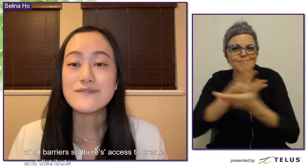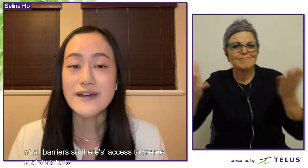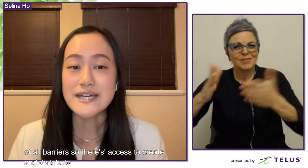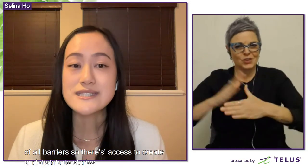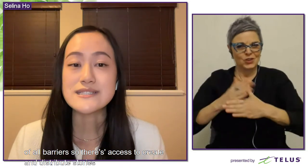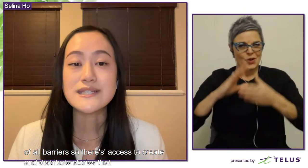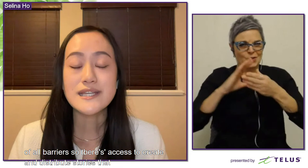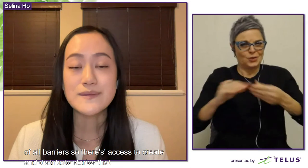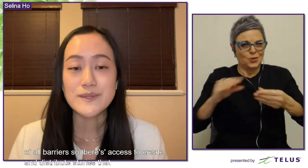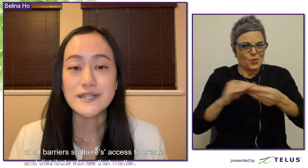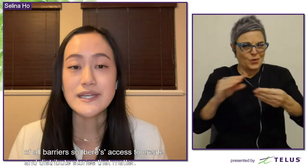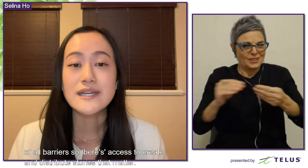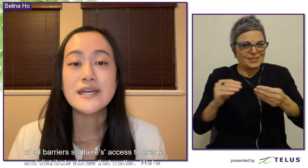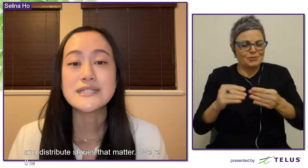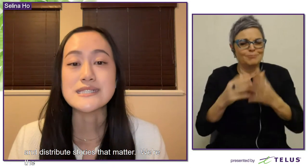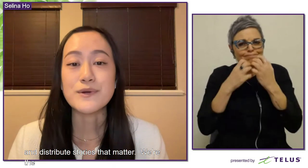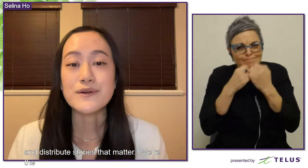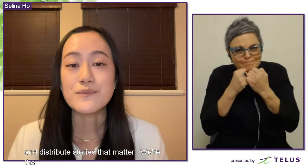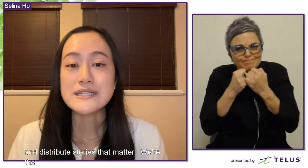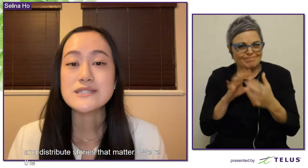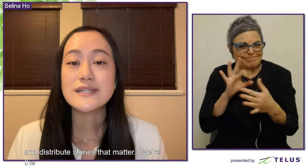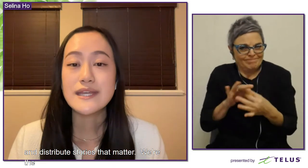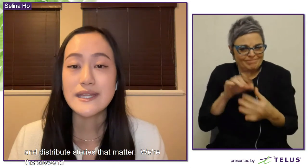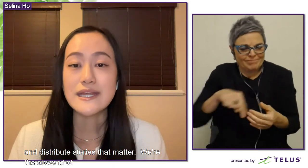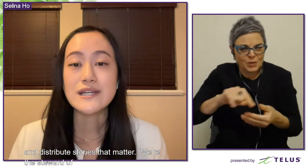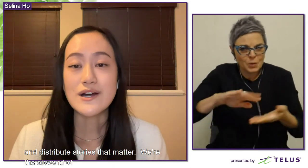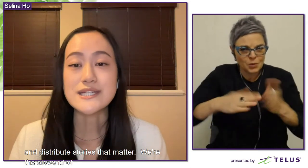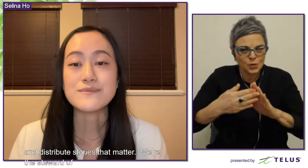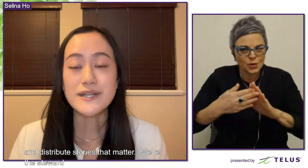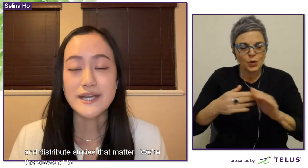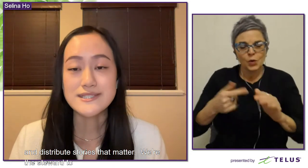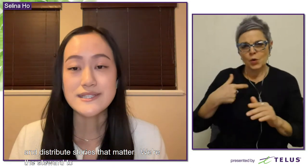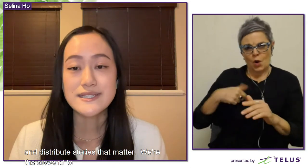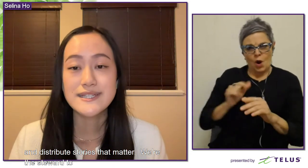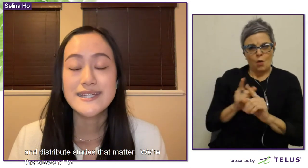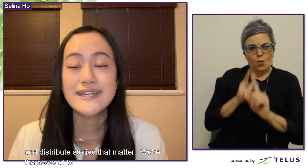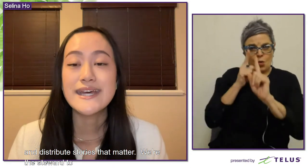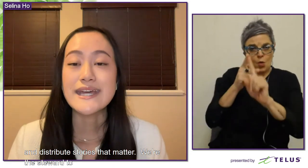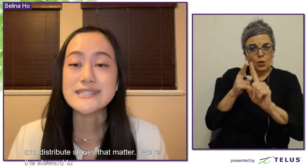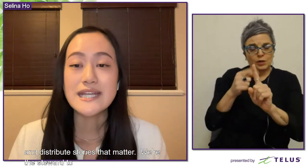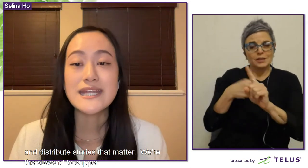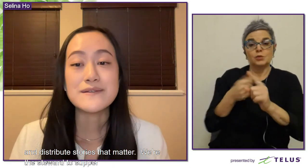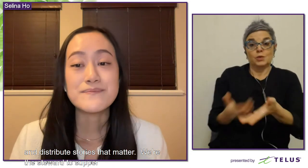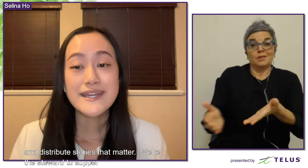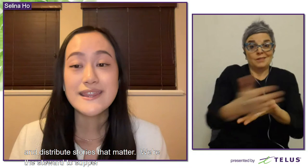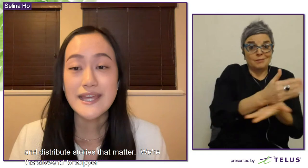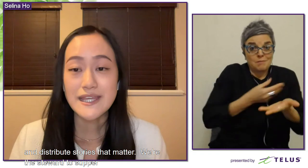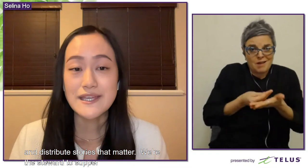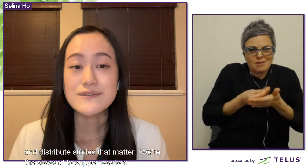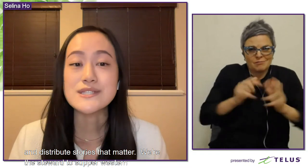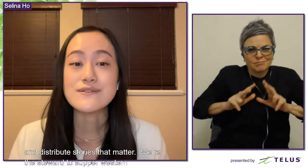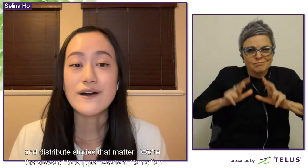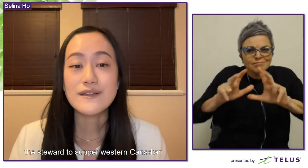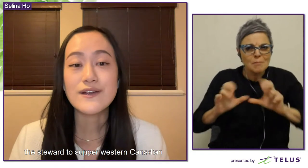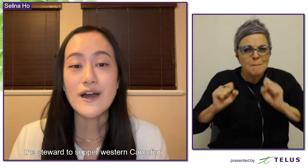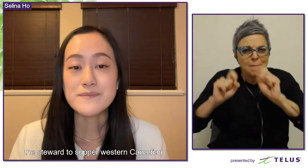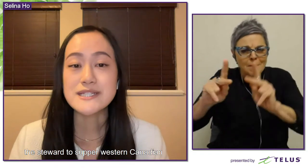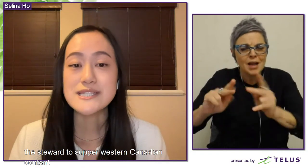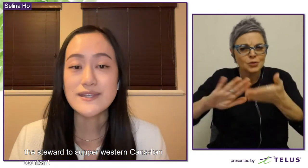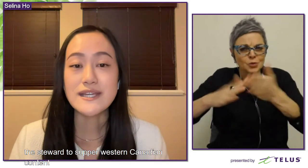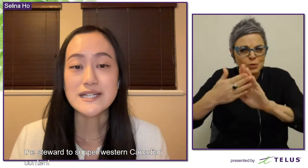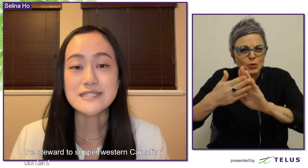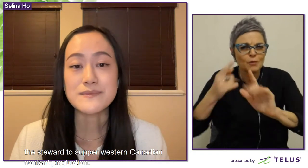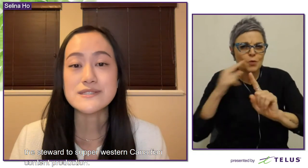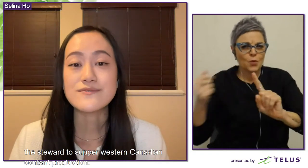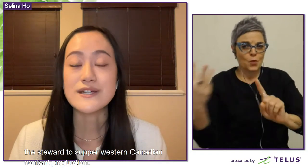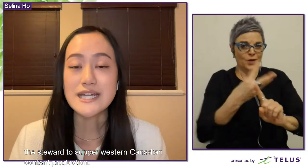to reinvest into the community to support Western Canadian content production. Extending a big thank you to all of our Optik